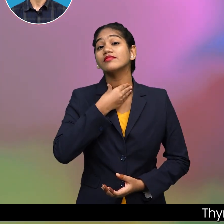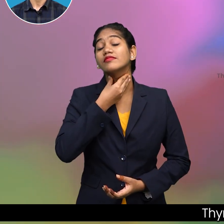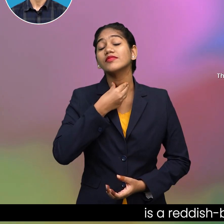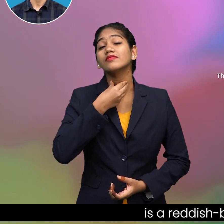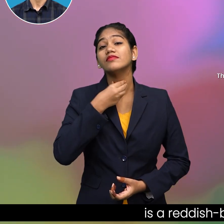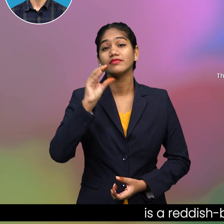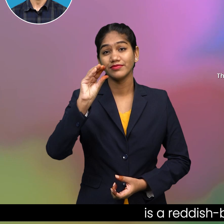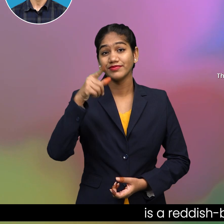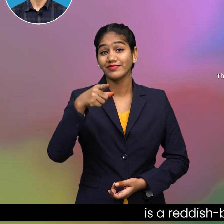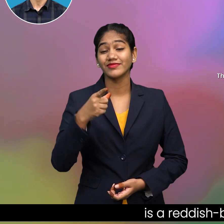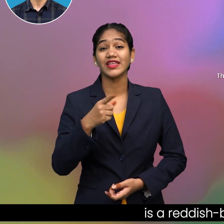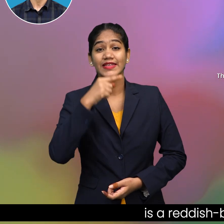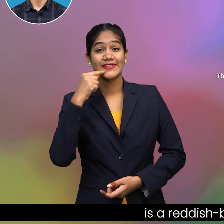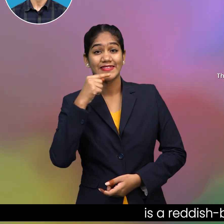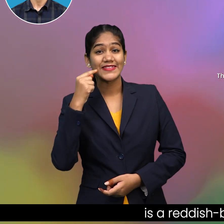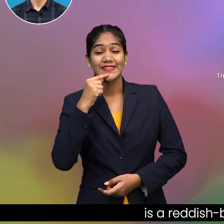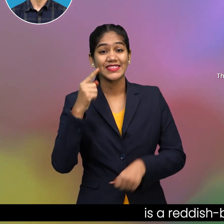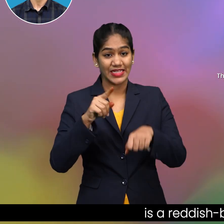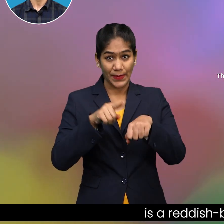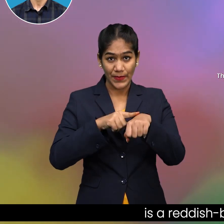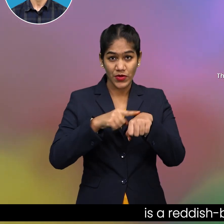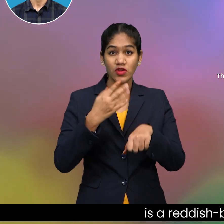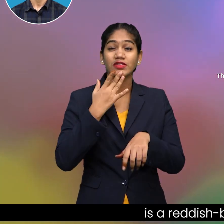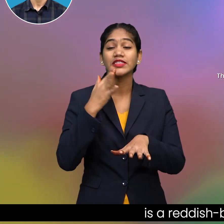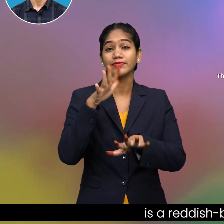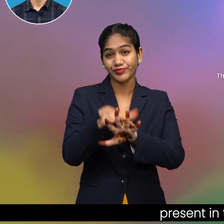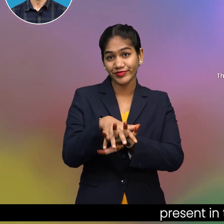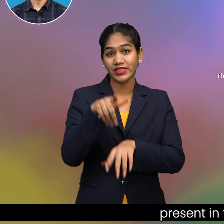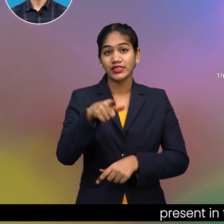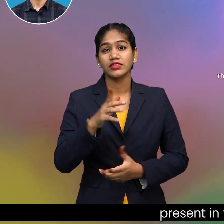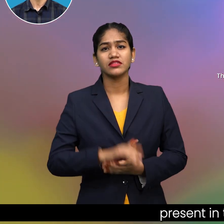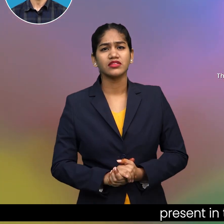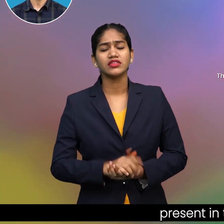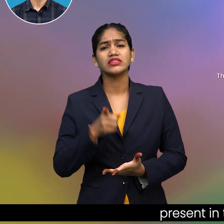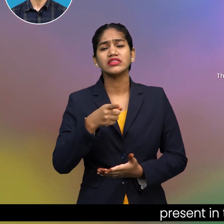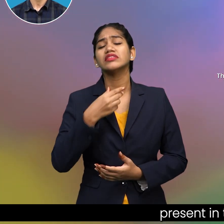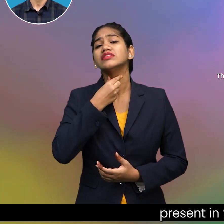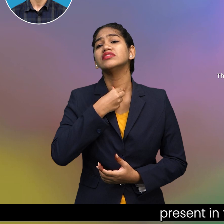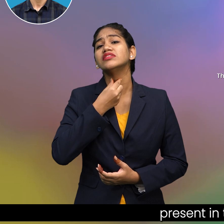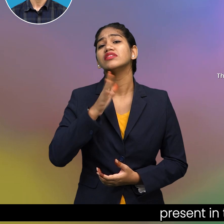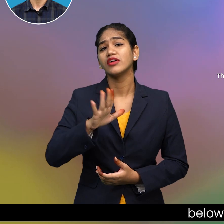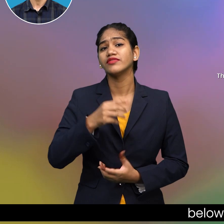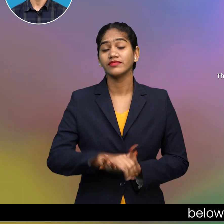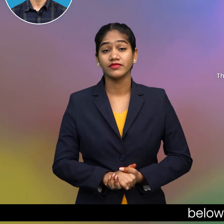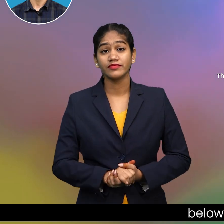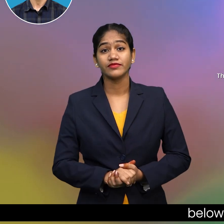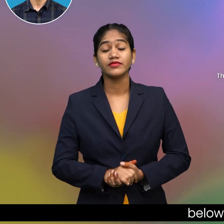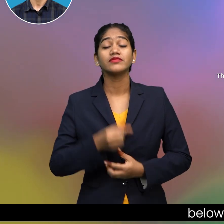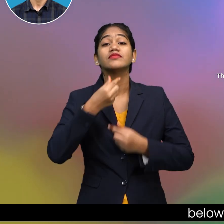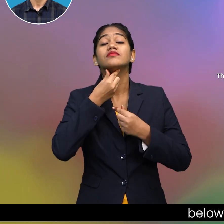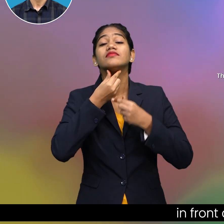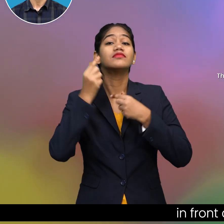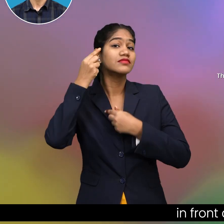Thyroid gland is a reddish brown colored gland present in the throat region, below the